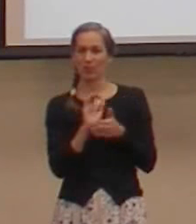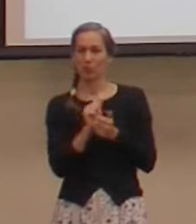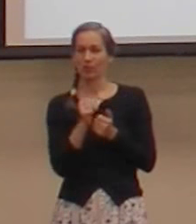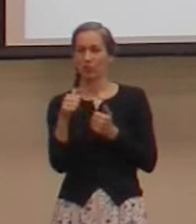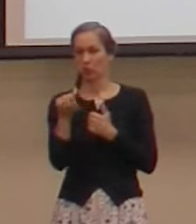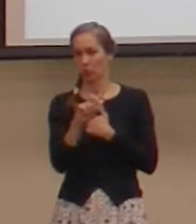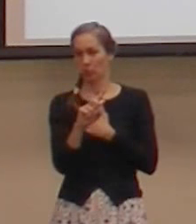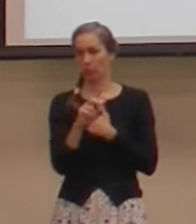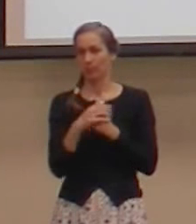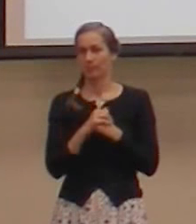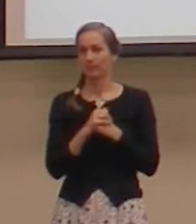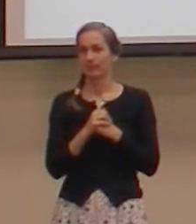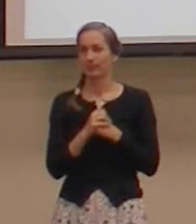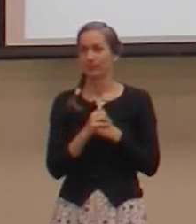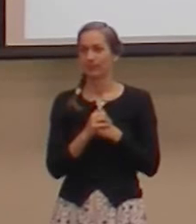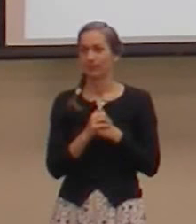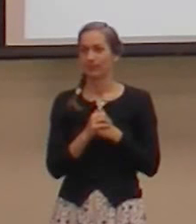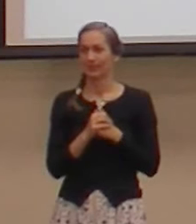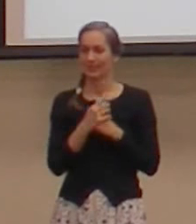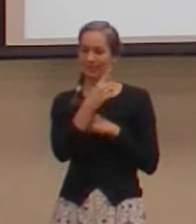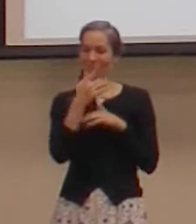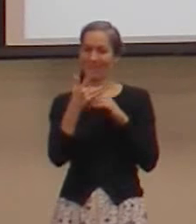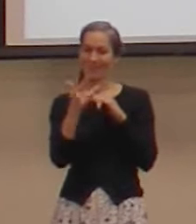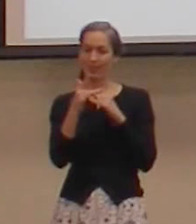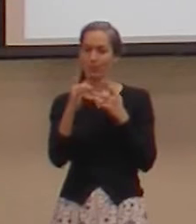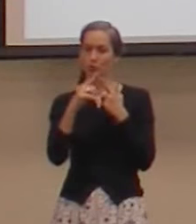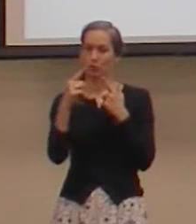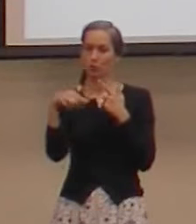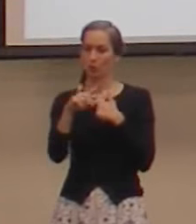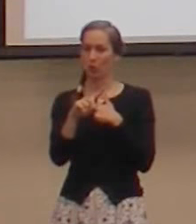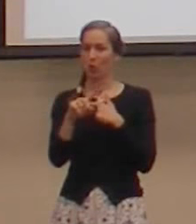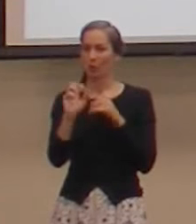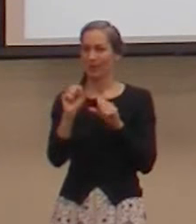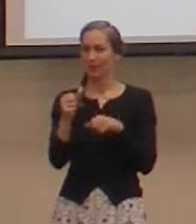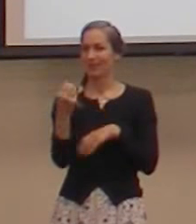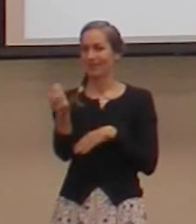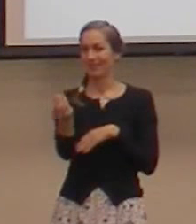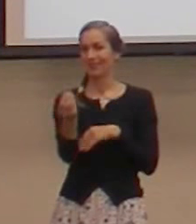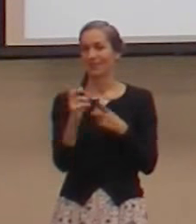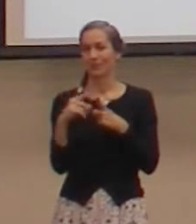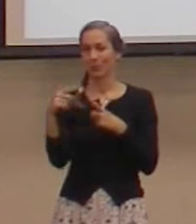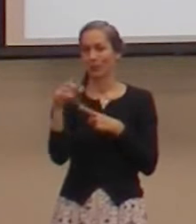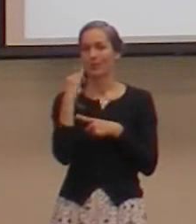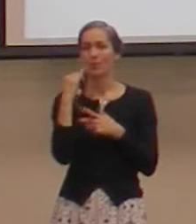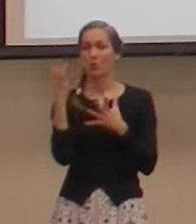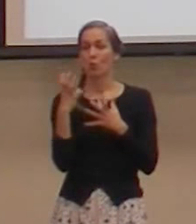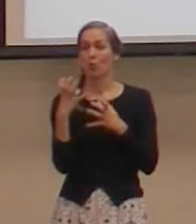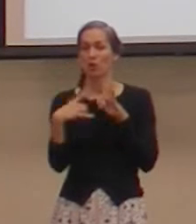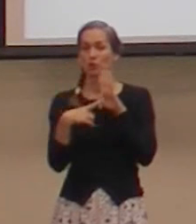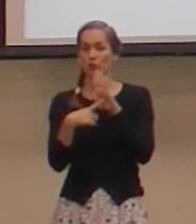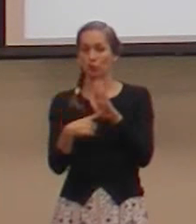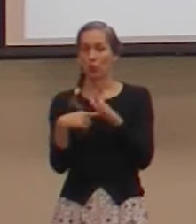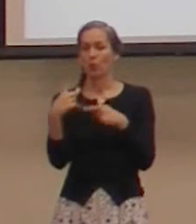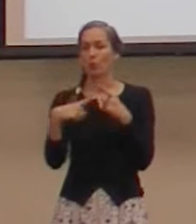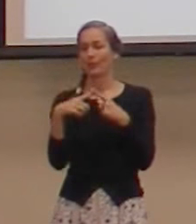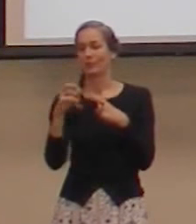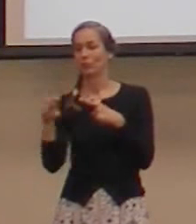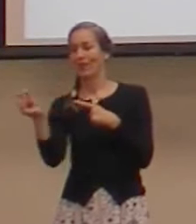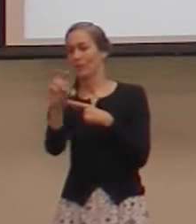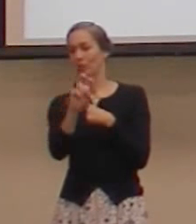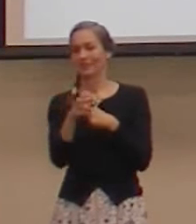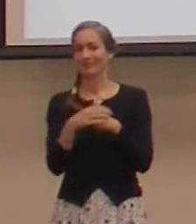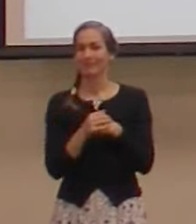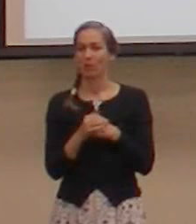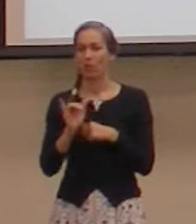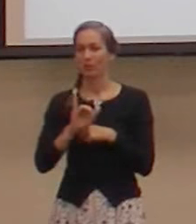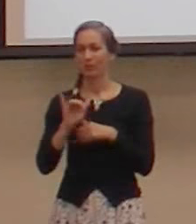video is available to you, and we can get this to you if you'd like this to show any of the places that you go, as well as the video that you just